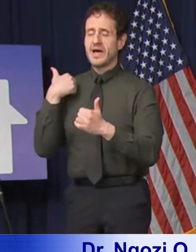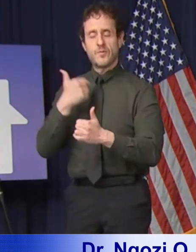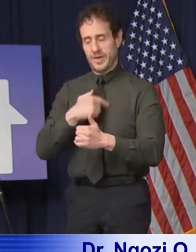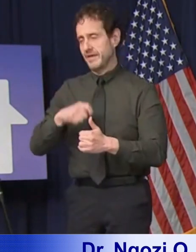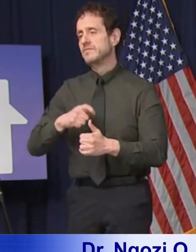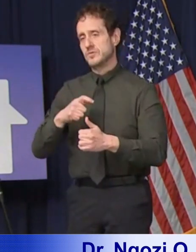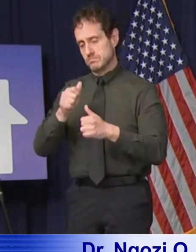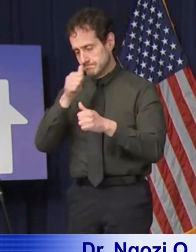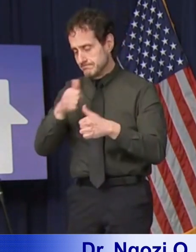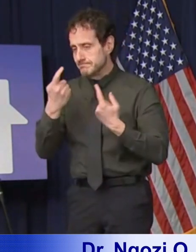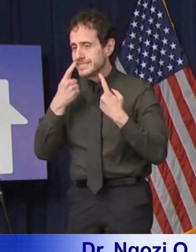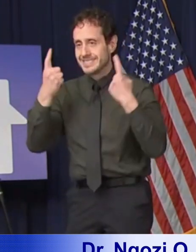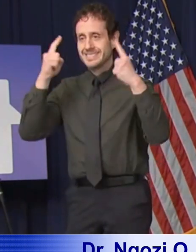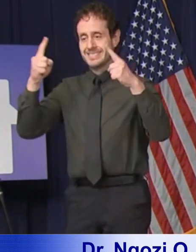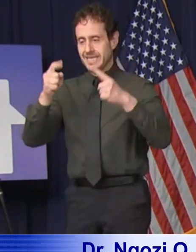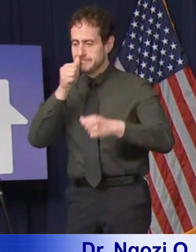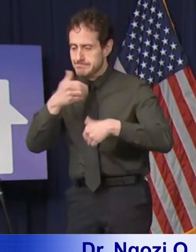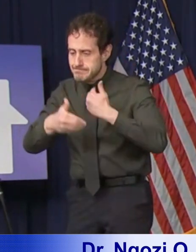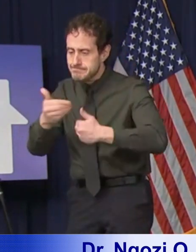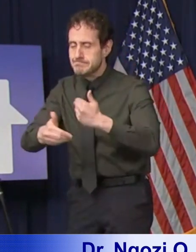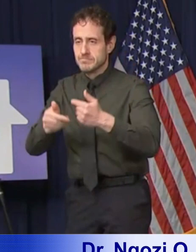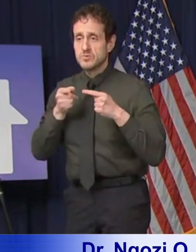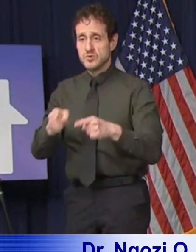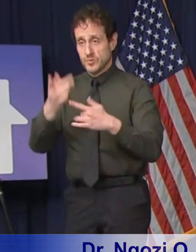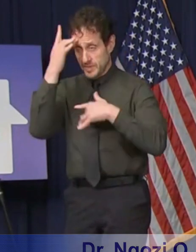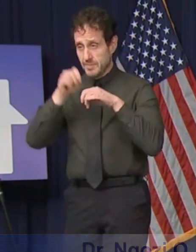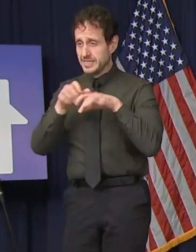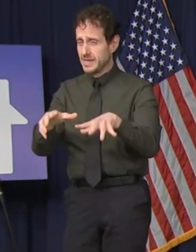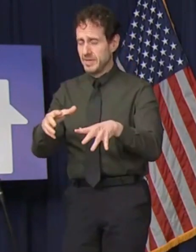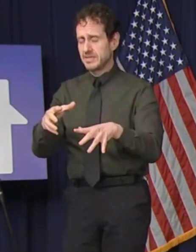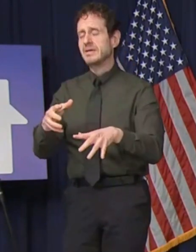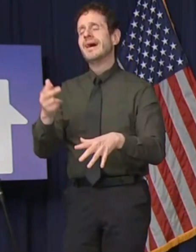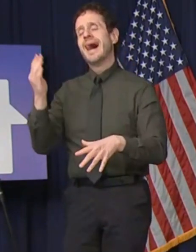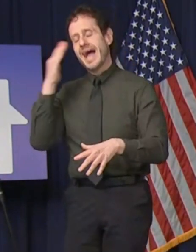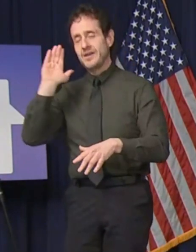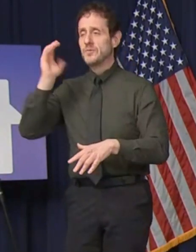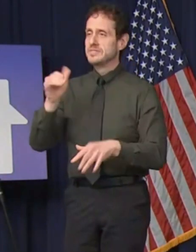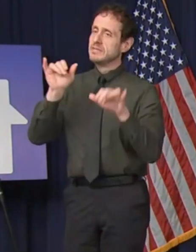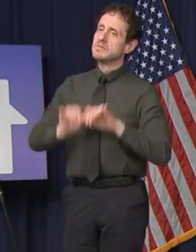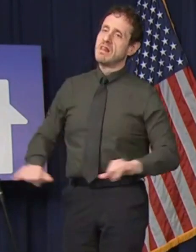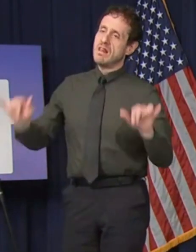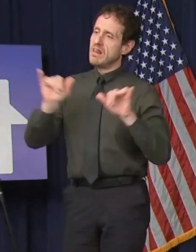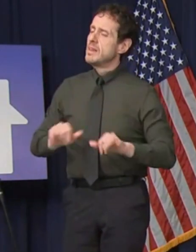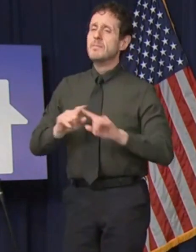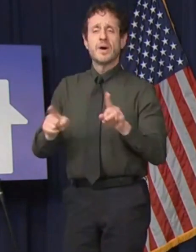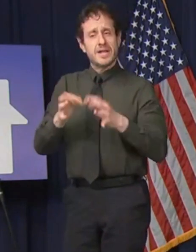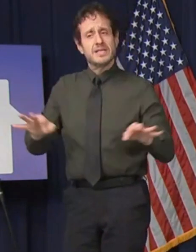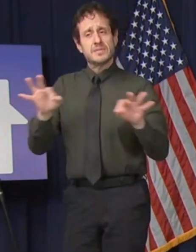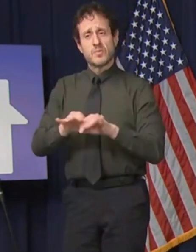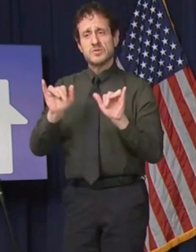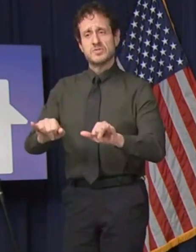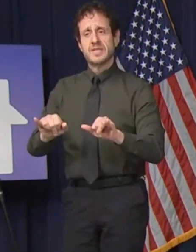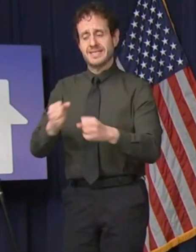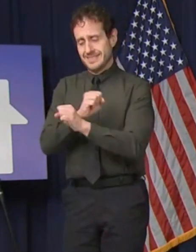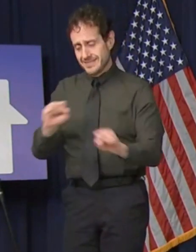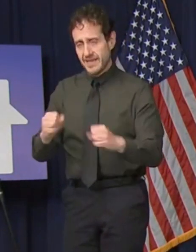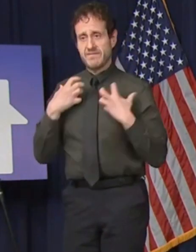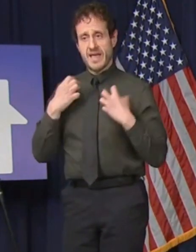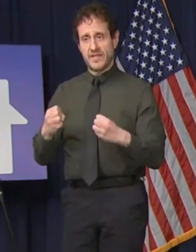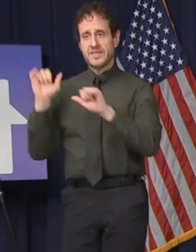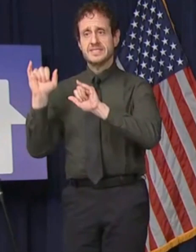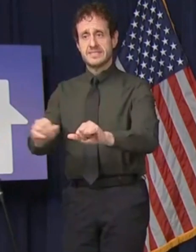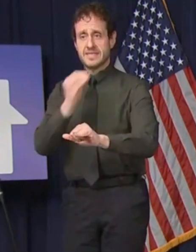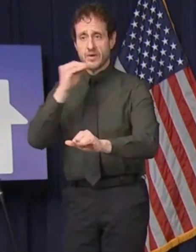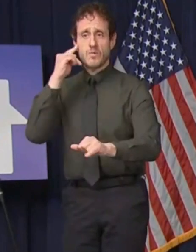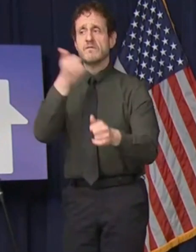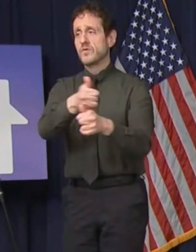that may seem. Please stay safe, please stay healthy, stay home, if not just for yourself, but for